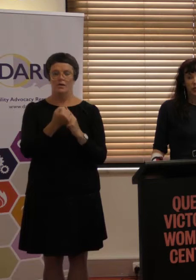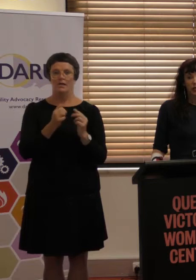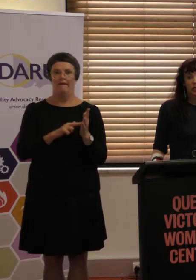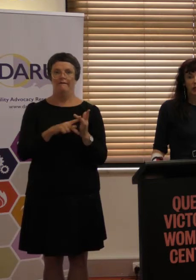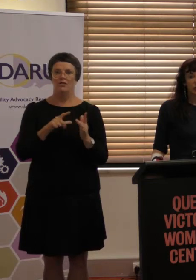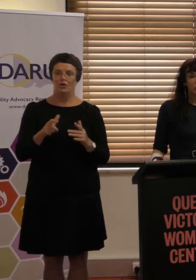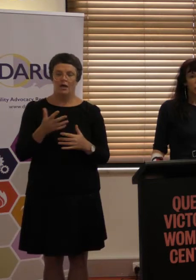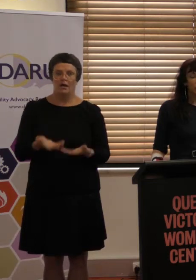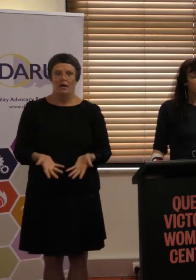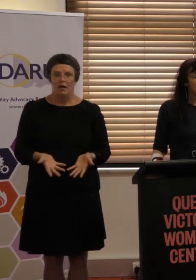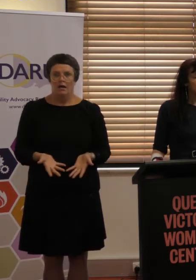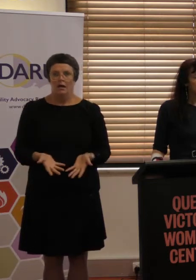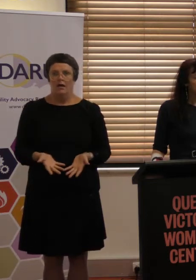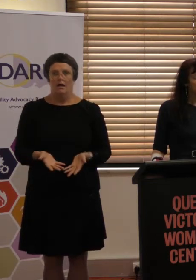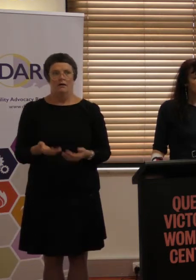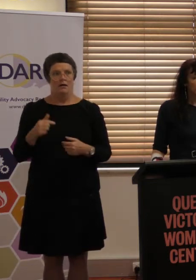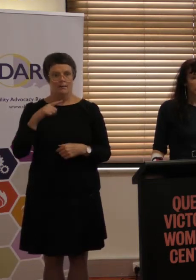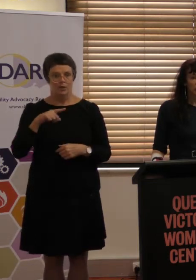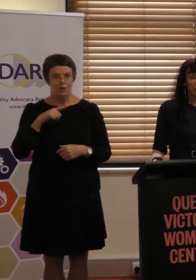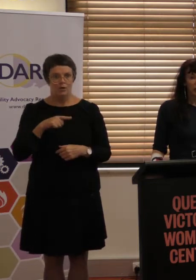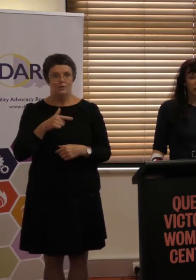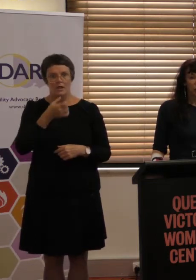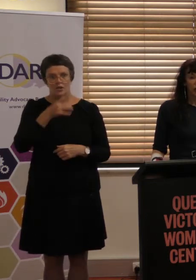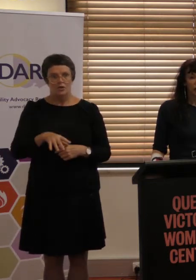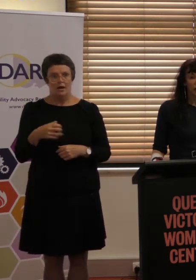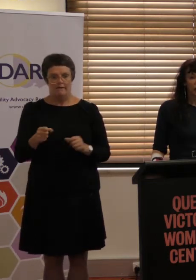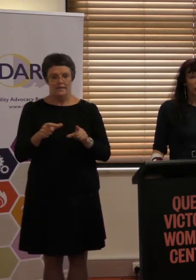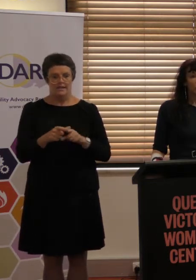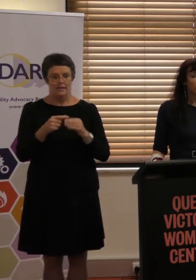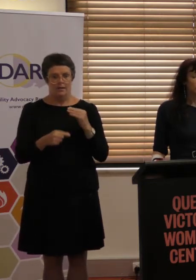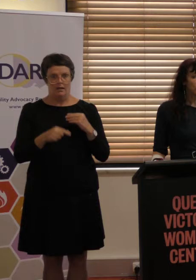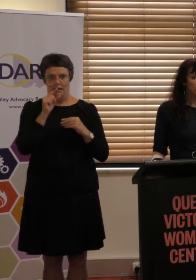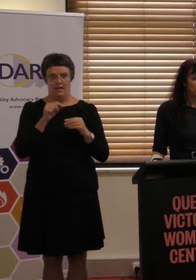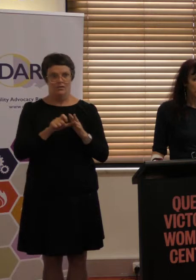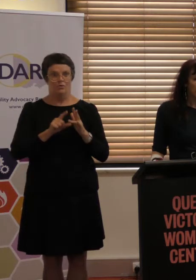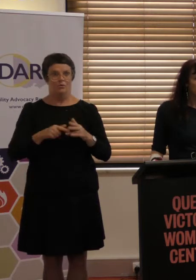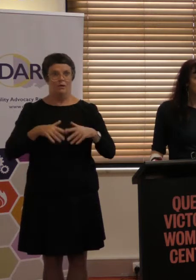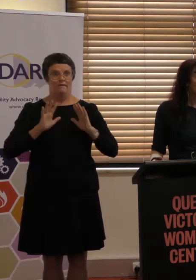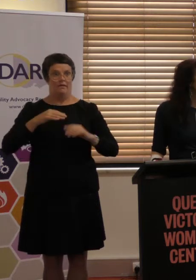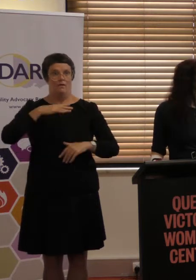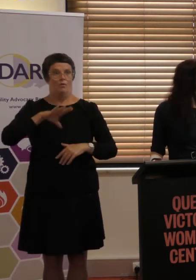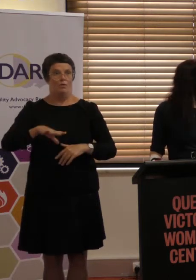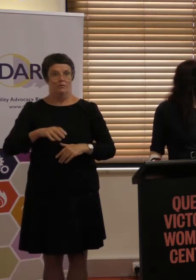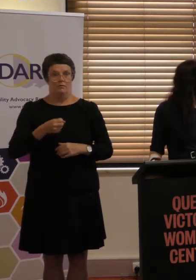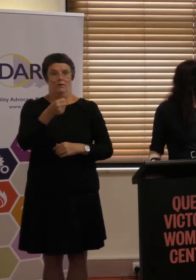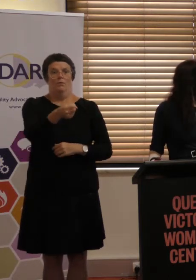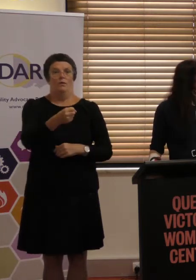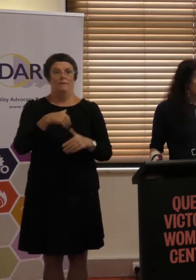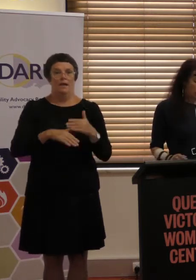because these kids have a disability, it seems that they can be treated in any way anybody chooses, and it's okay.